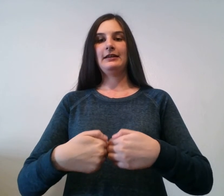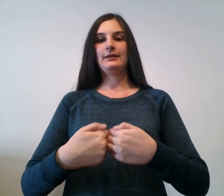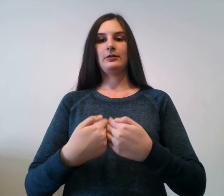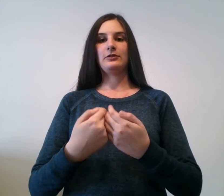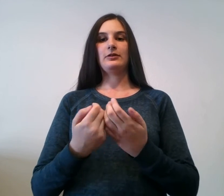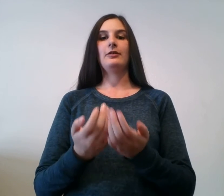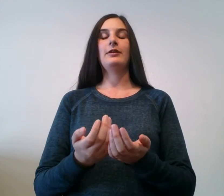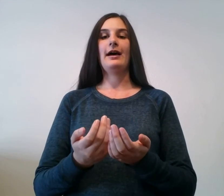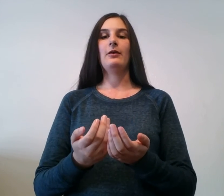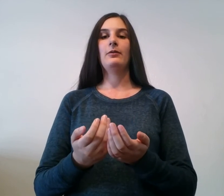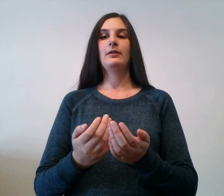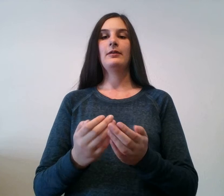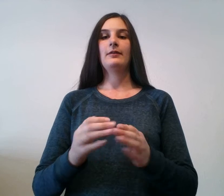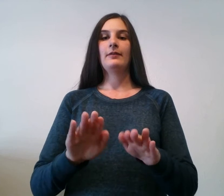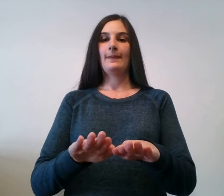toward yourself. How.